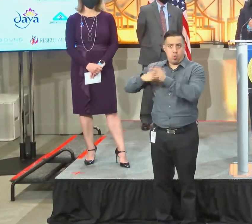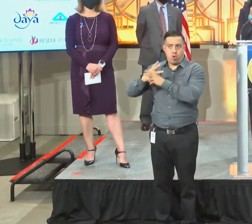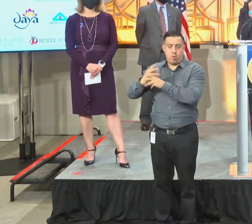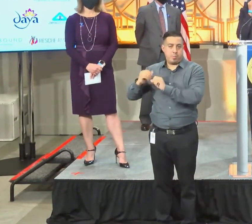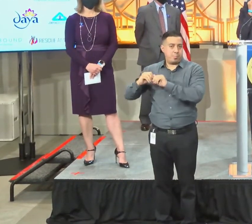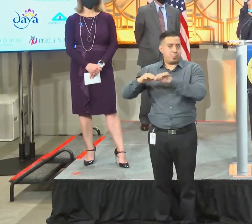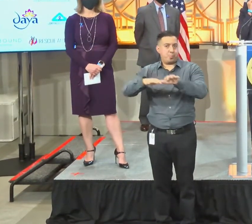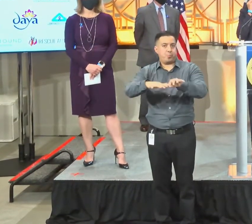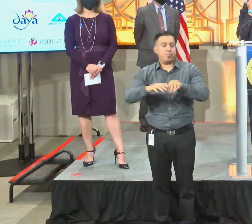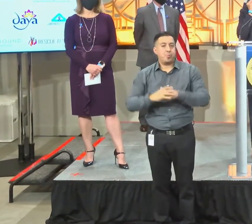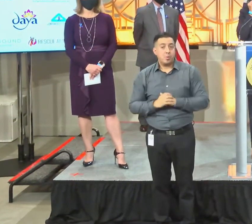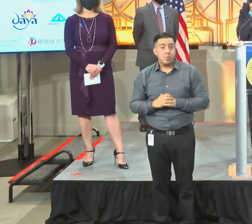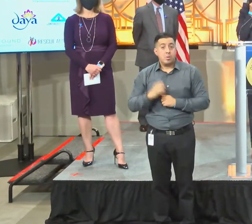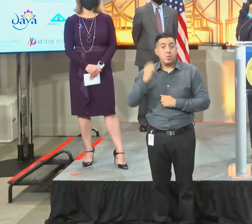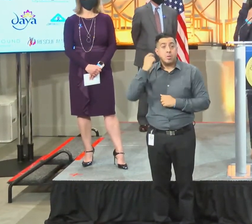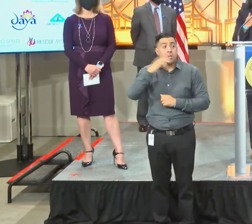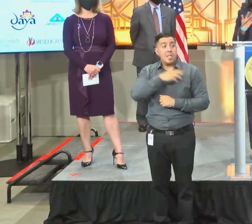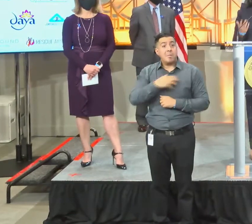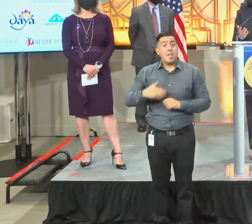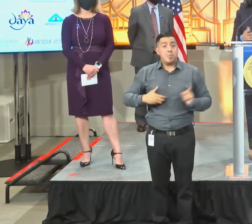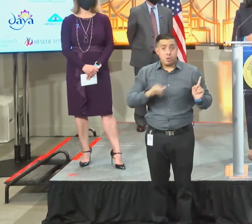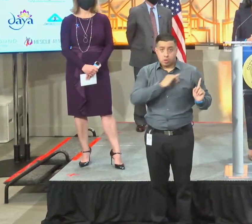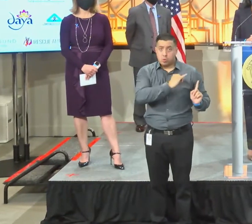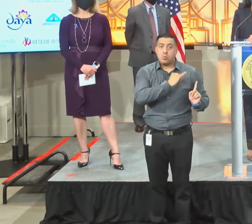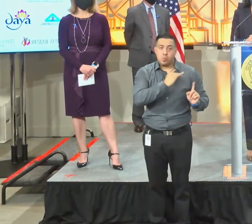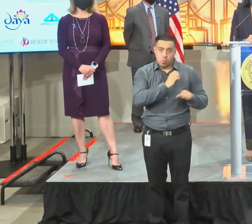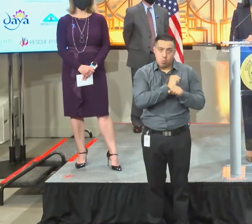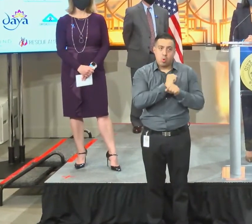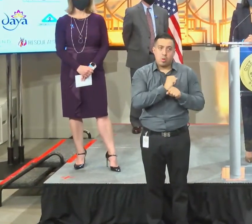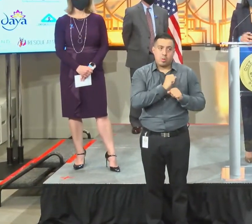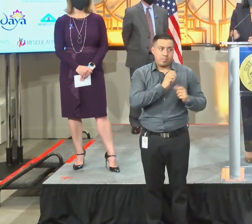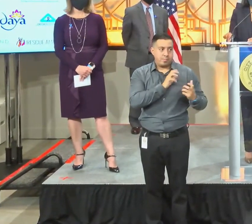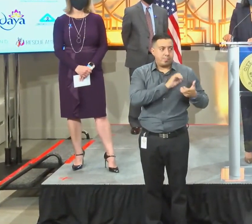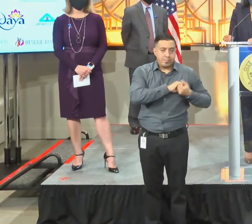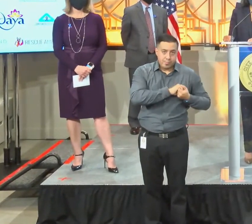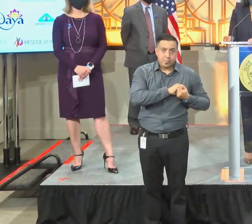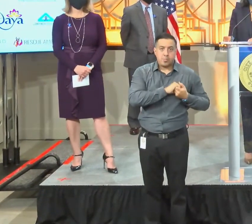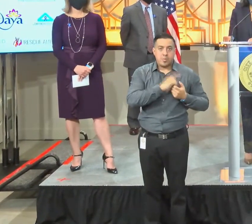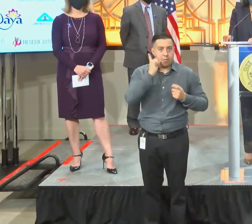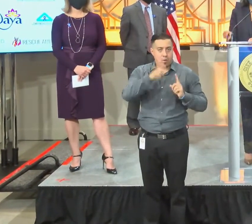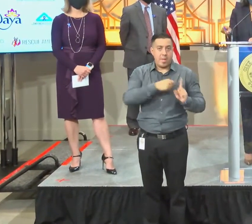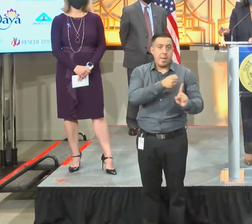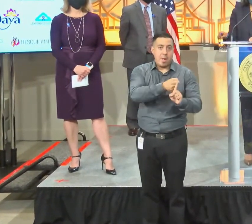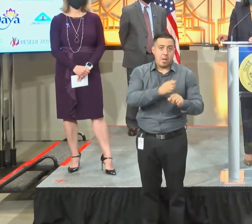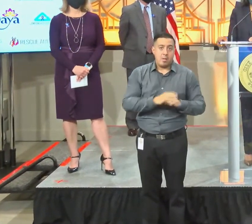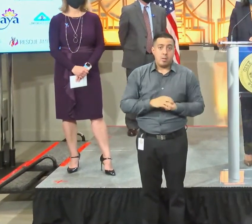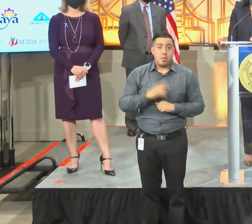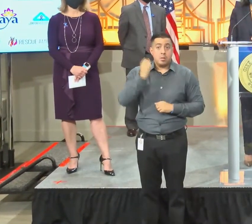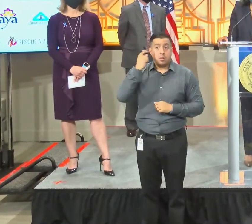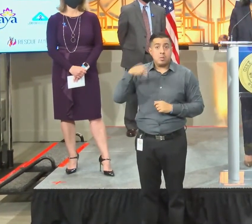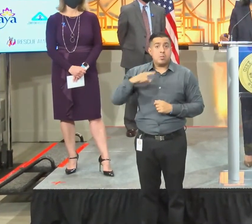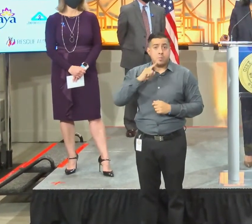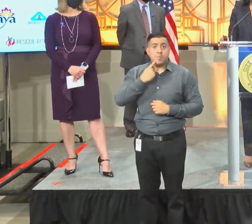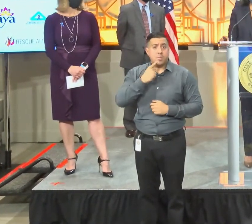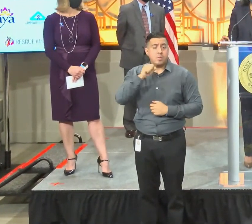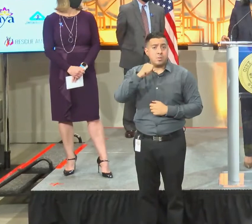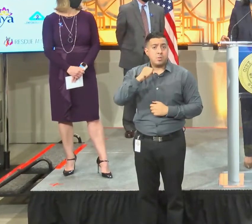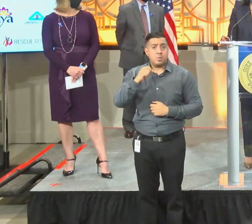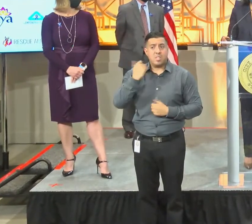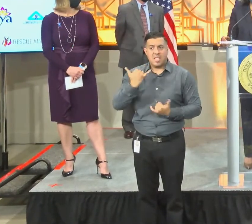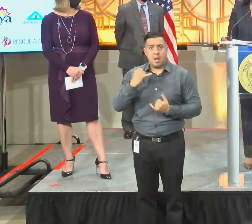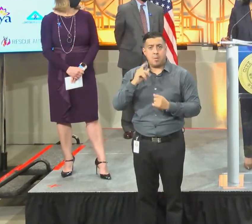And as the mayor mentioned, we too work locally and often have a global impact. The synergies are real and run deep. Here they are to tell you